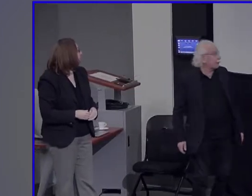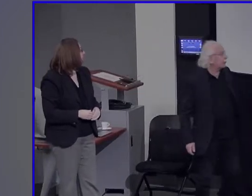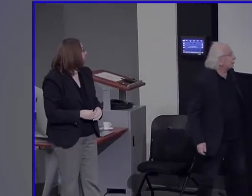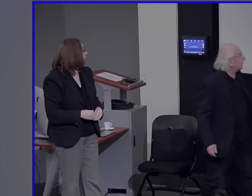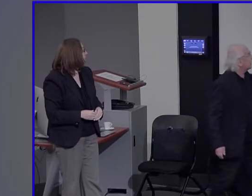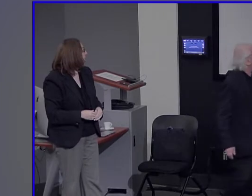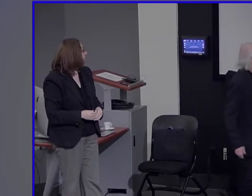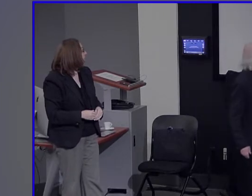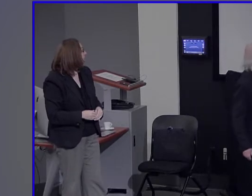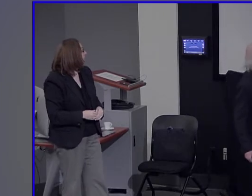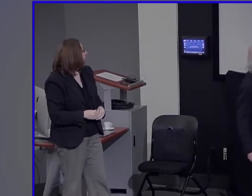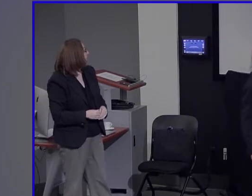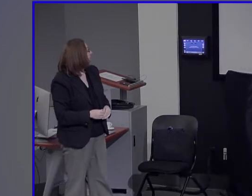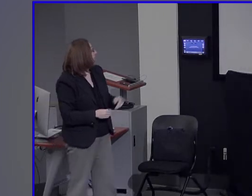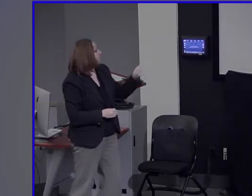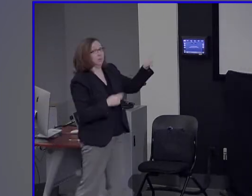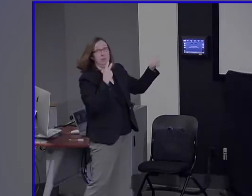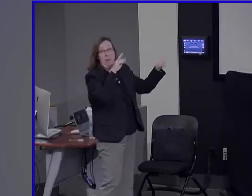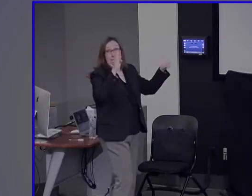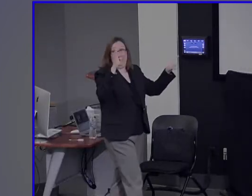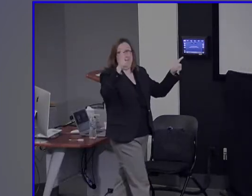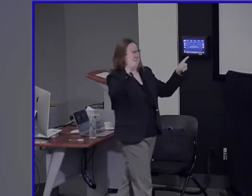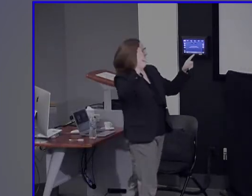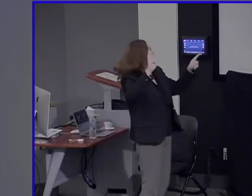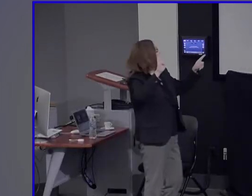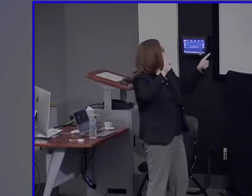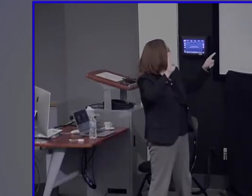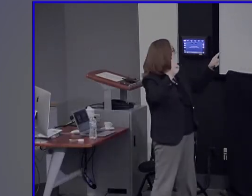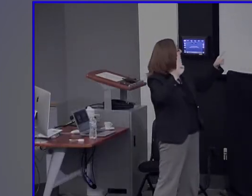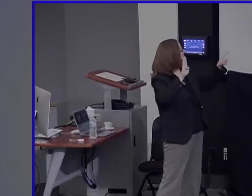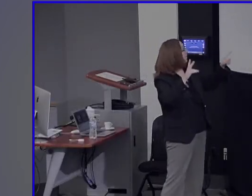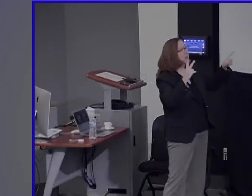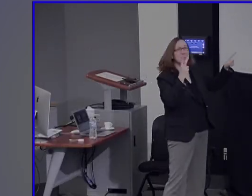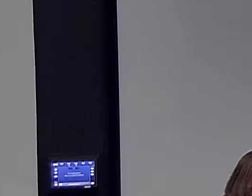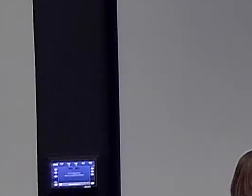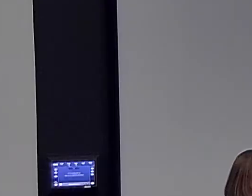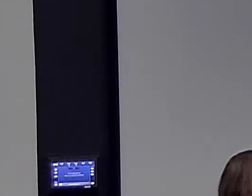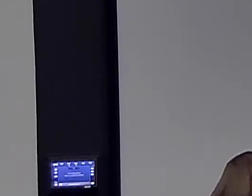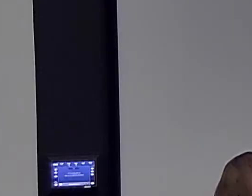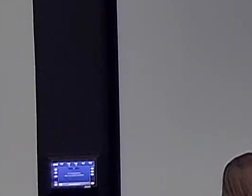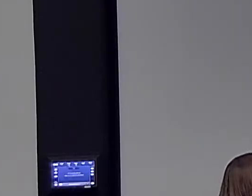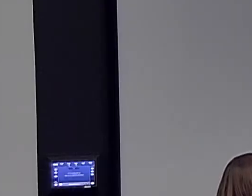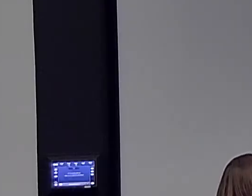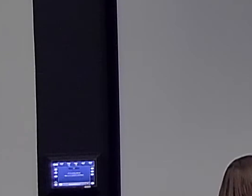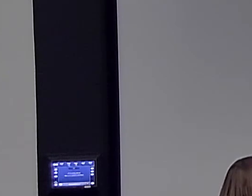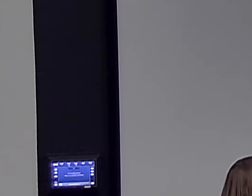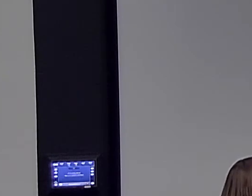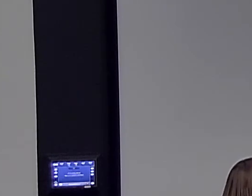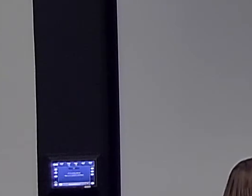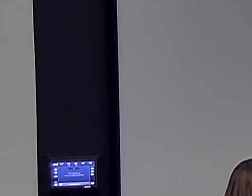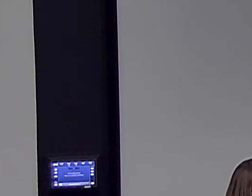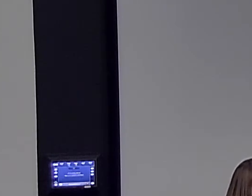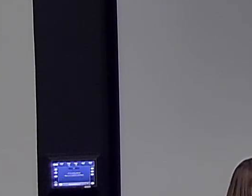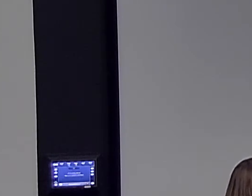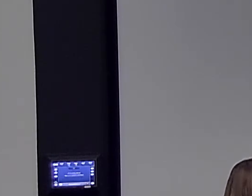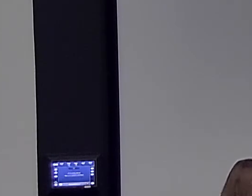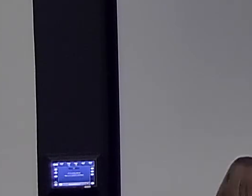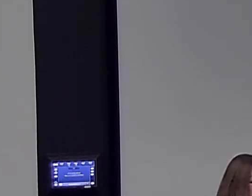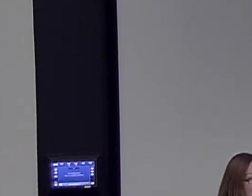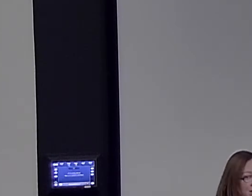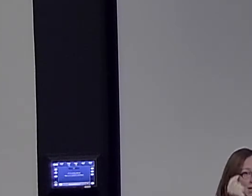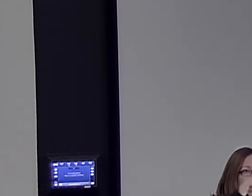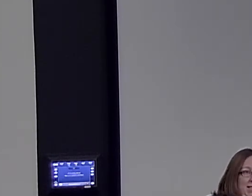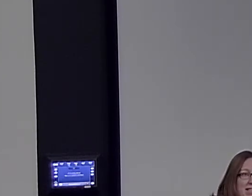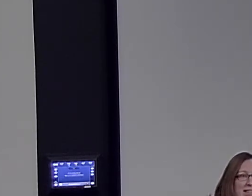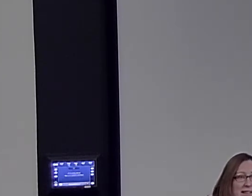The first part, look at B. You see this red spot, that's the rostral part of the insula. As in the